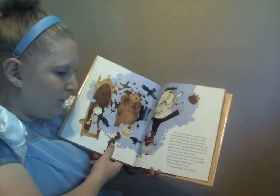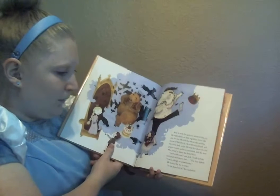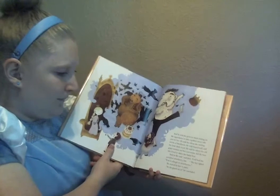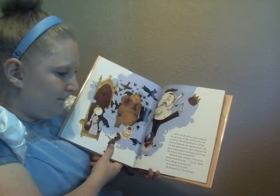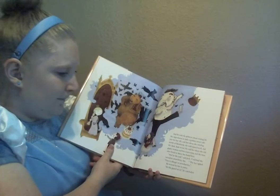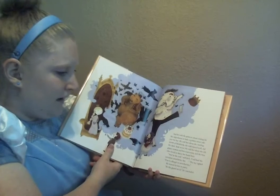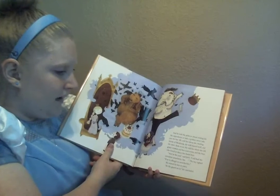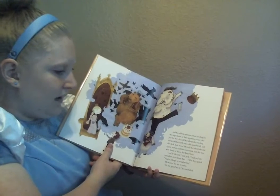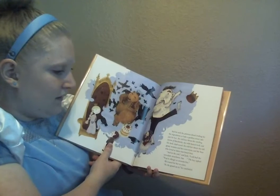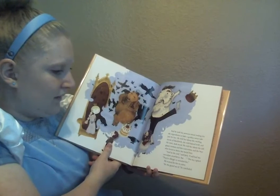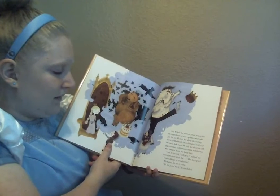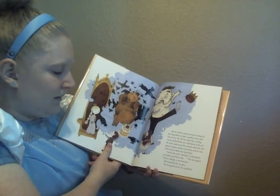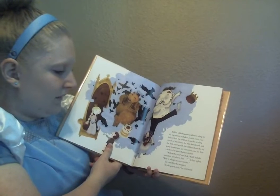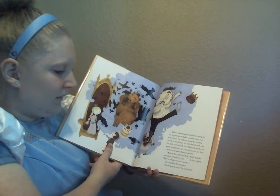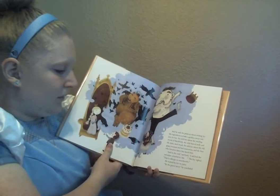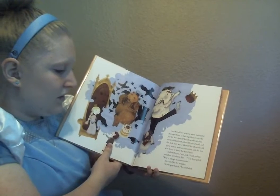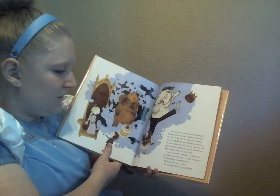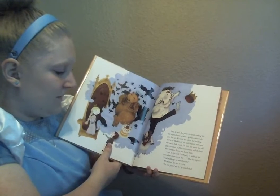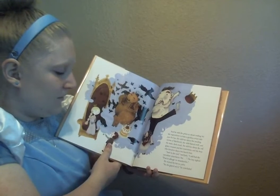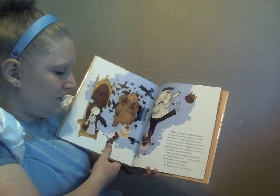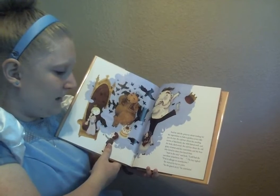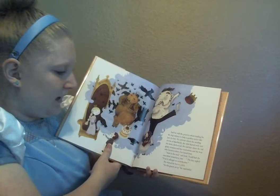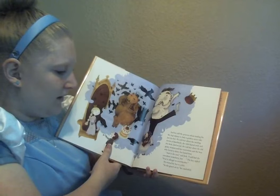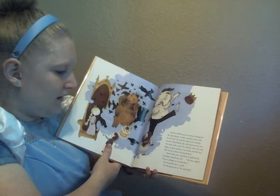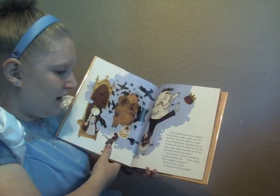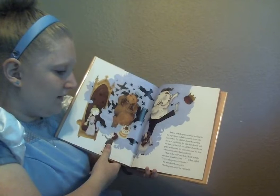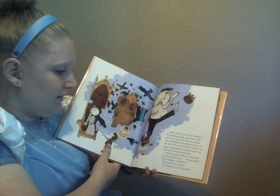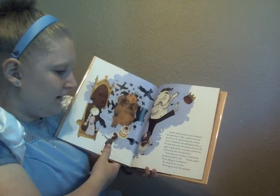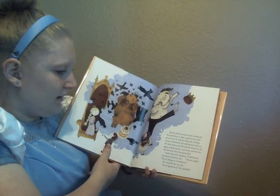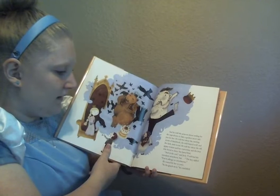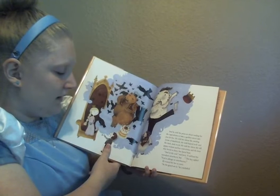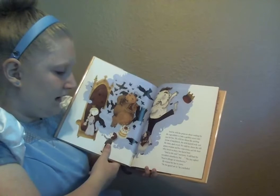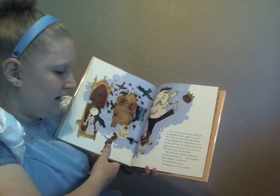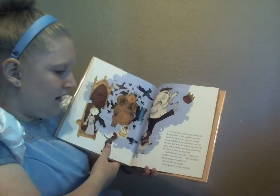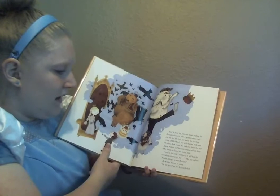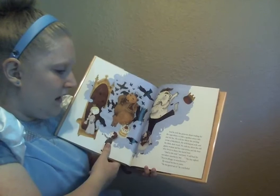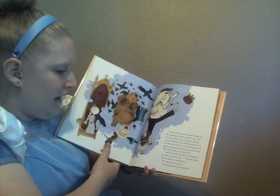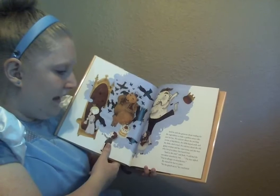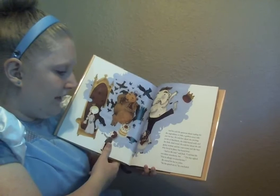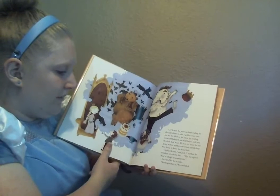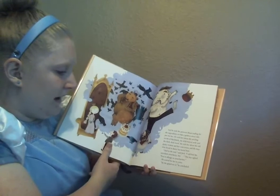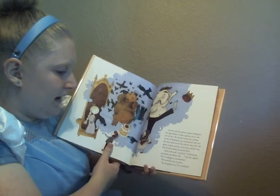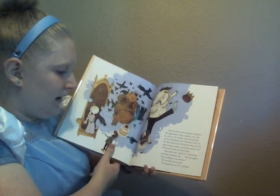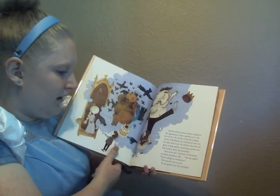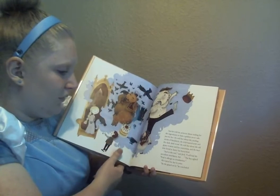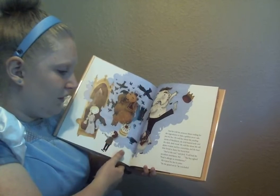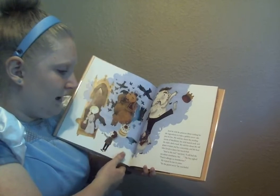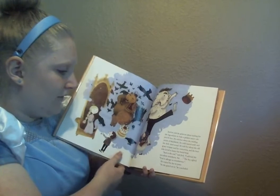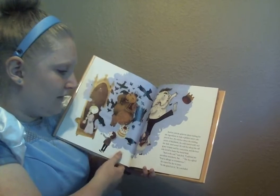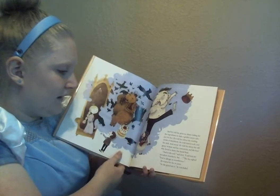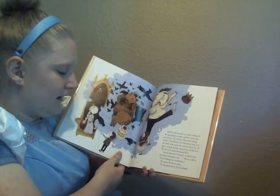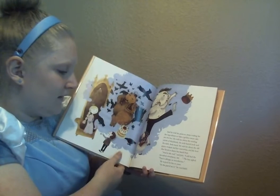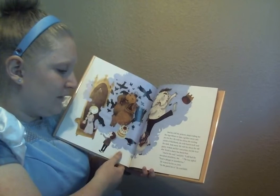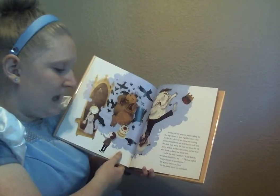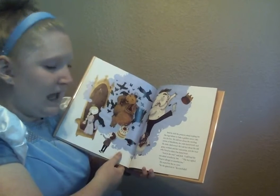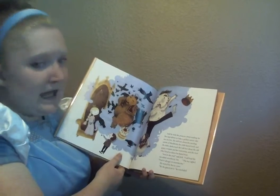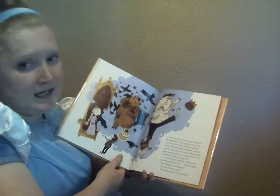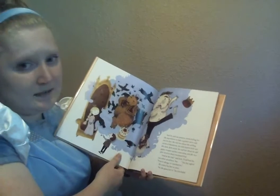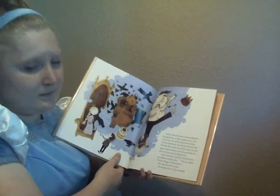wood. He told her about the old gypsy woman and her concertina, and the bear who loved to dance but hated